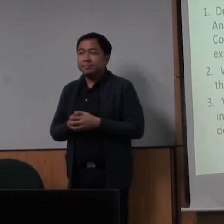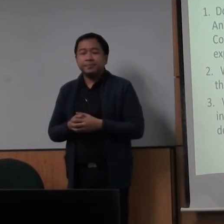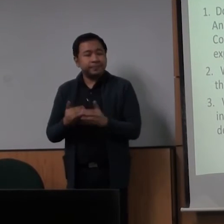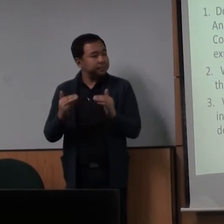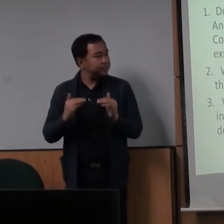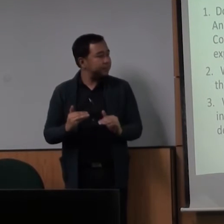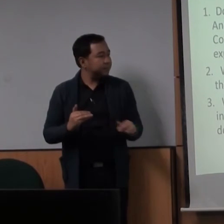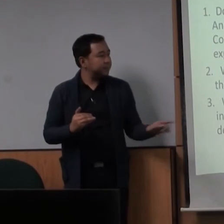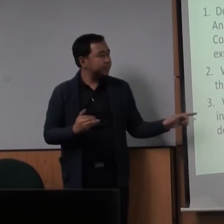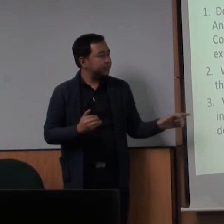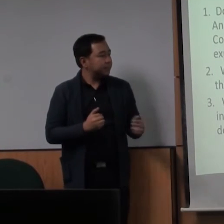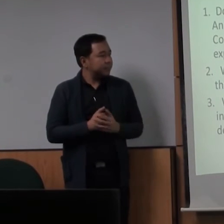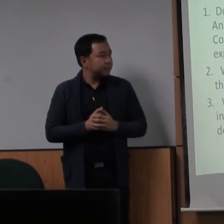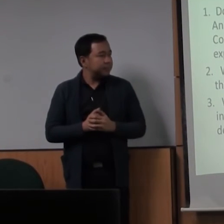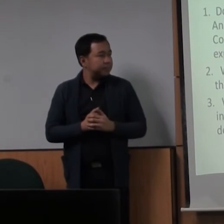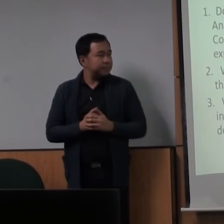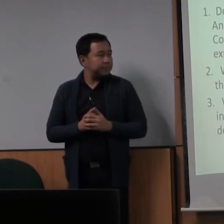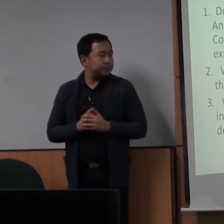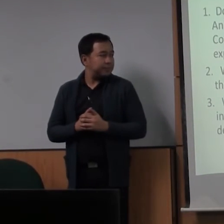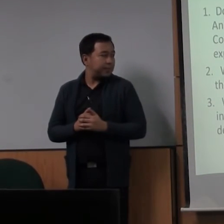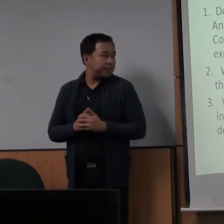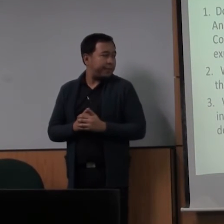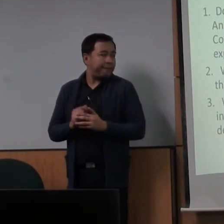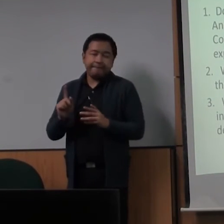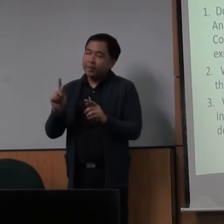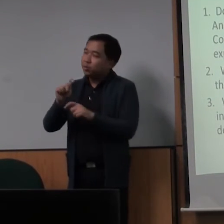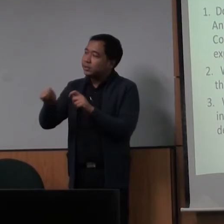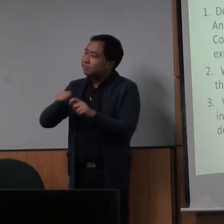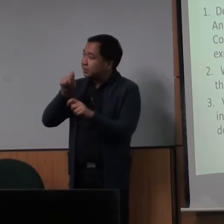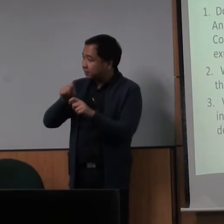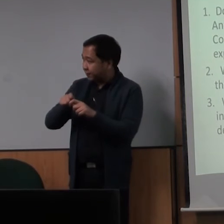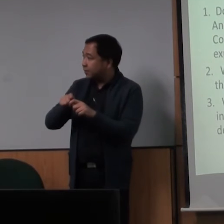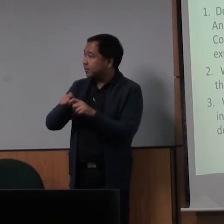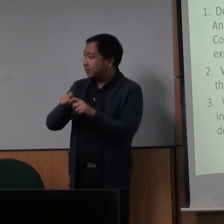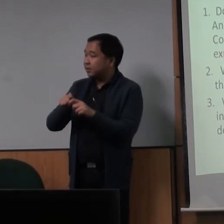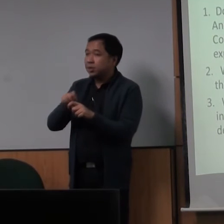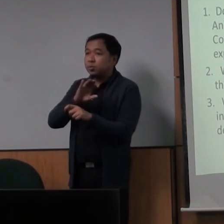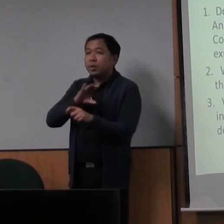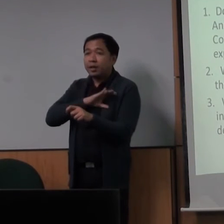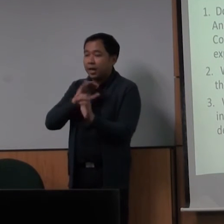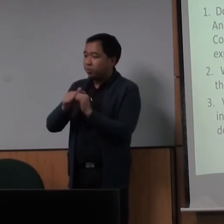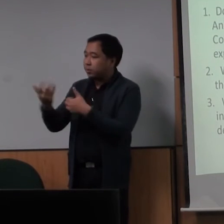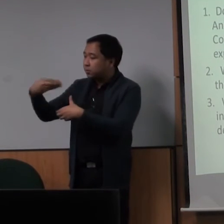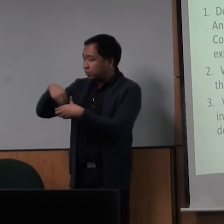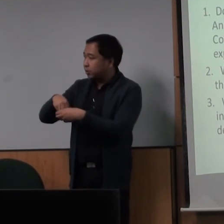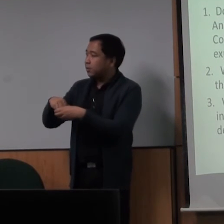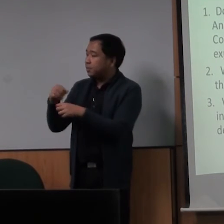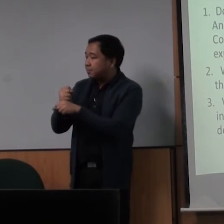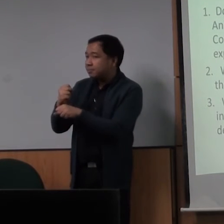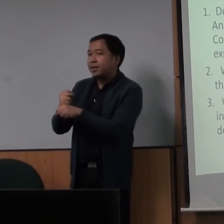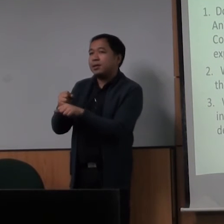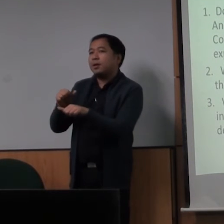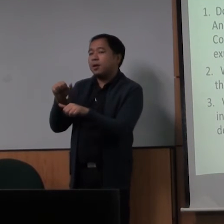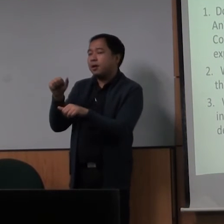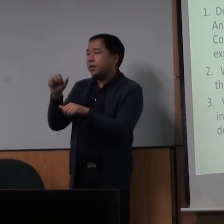And then last, what is a specific feature should be considered in designing animated tool in teaching grade 1